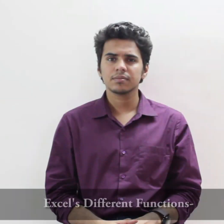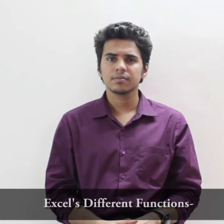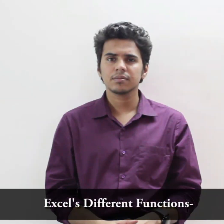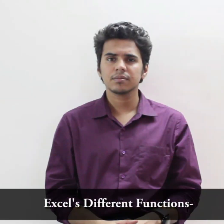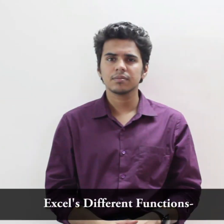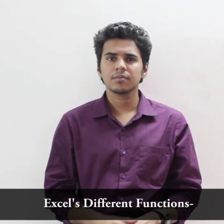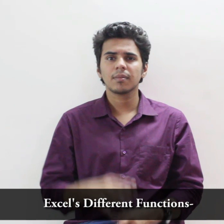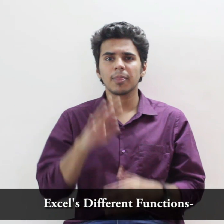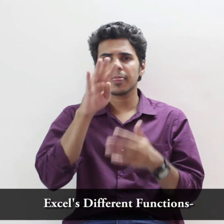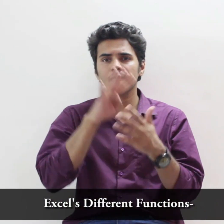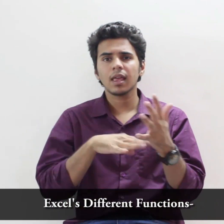Excel's different functions.